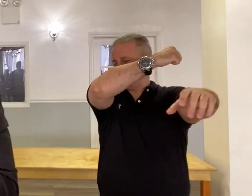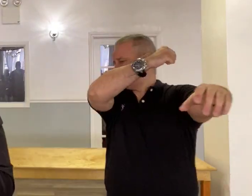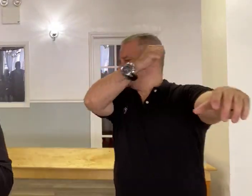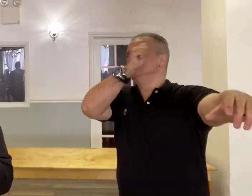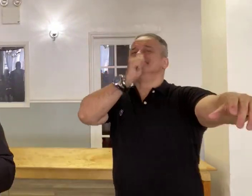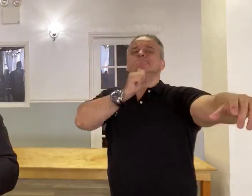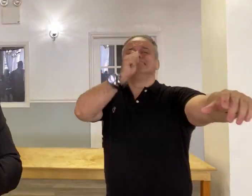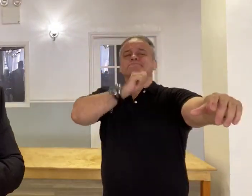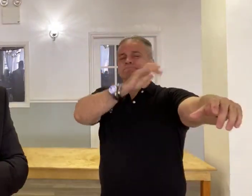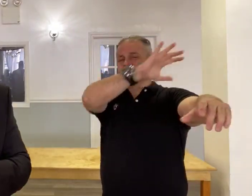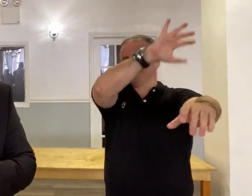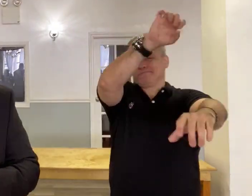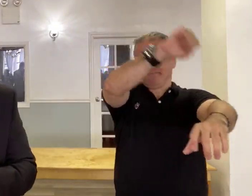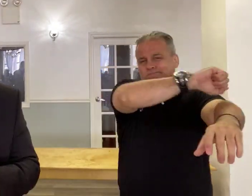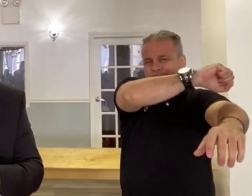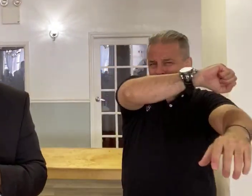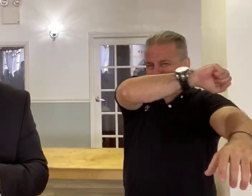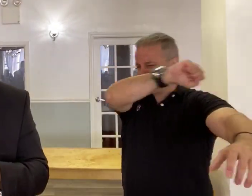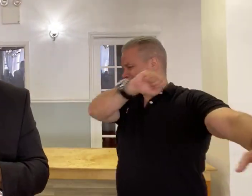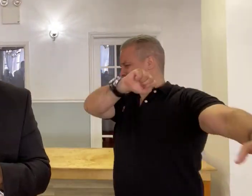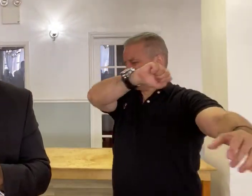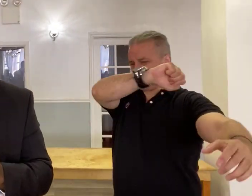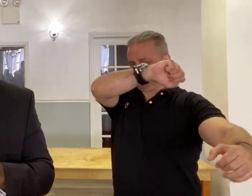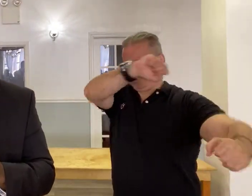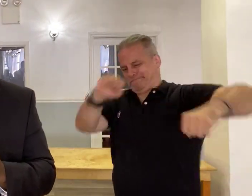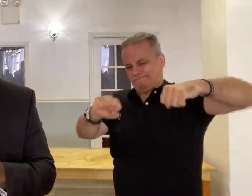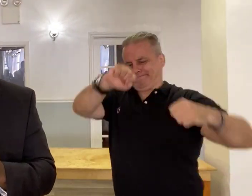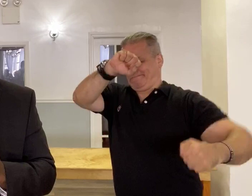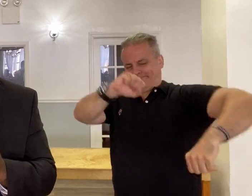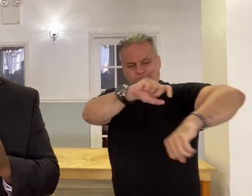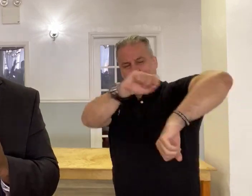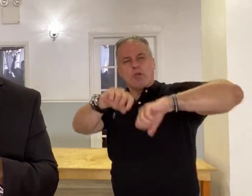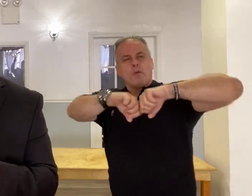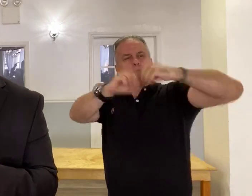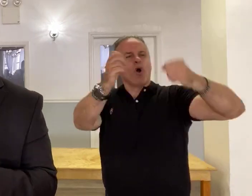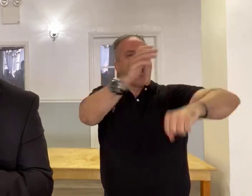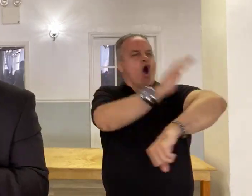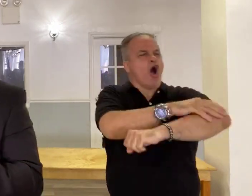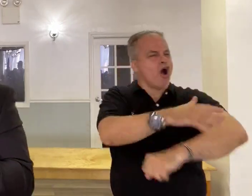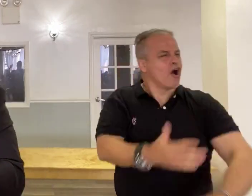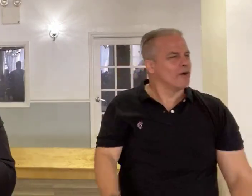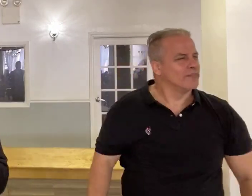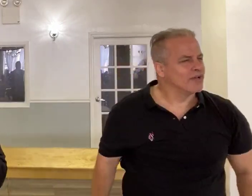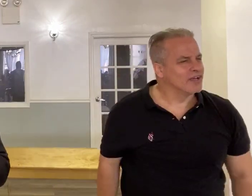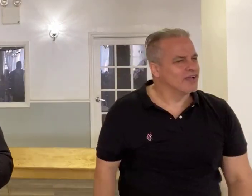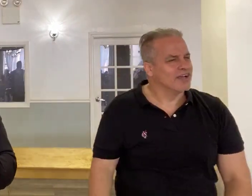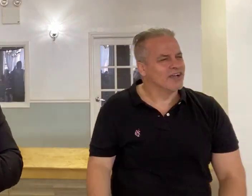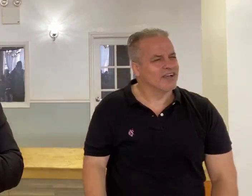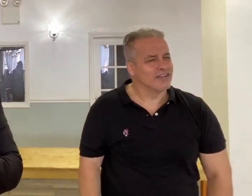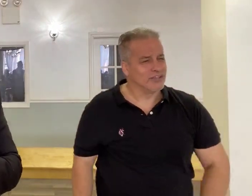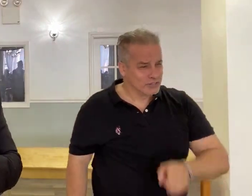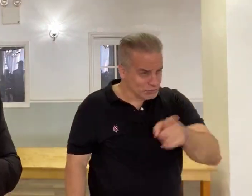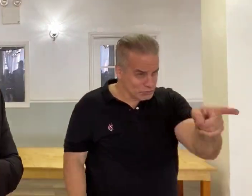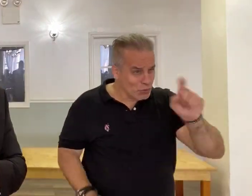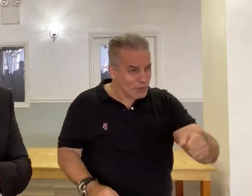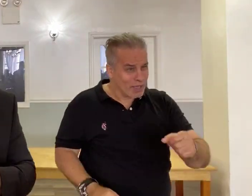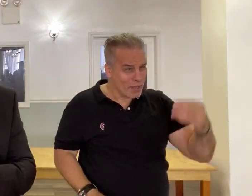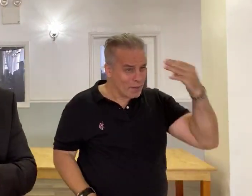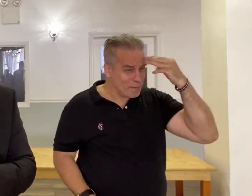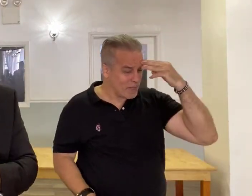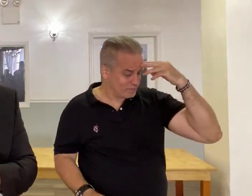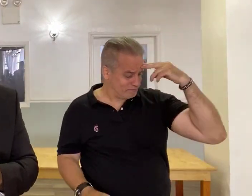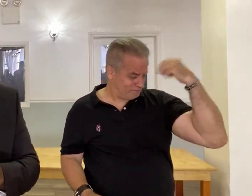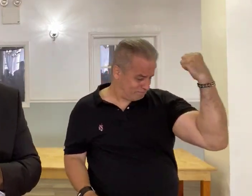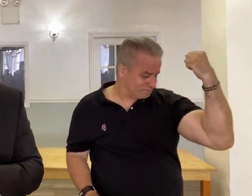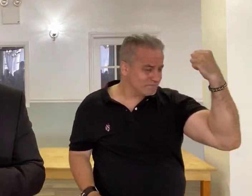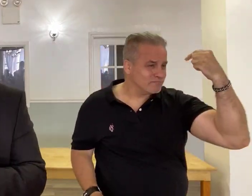that with your own force. And he did it. Who here has the strength to do that? I don't. I don't have the mental strength to do